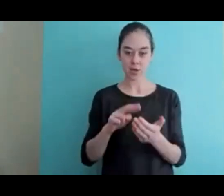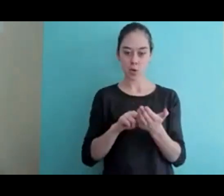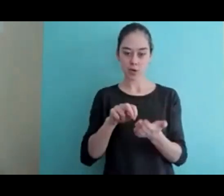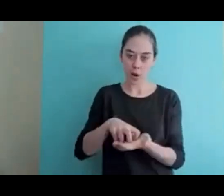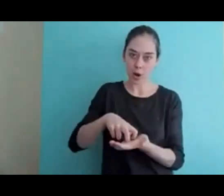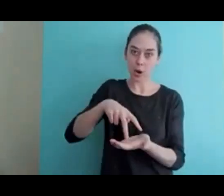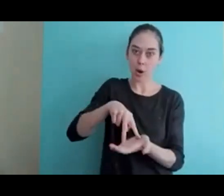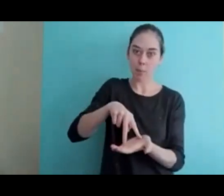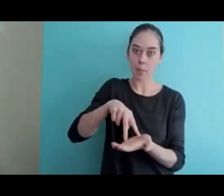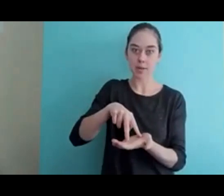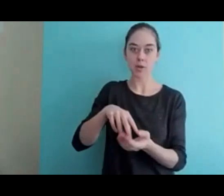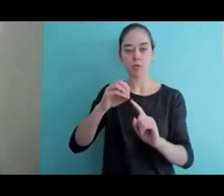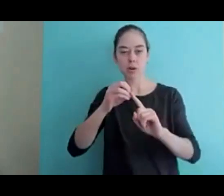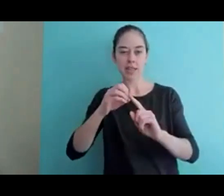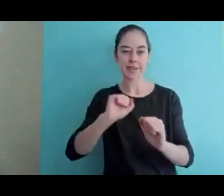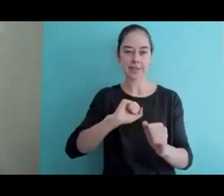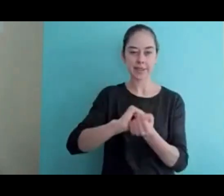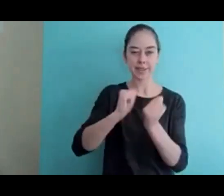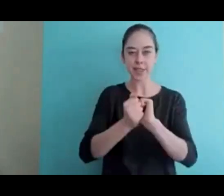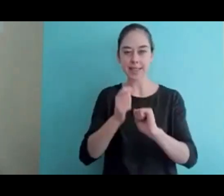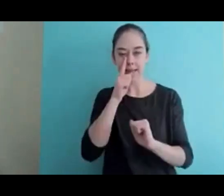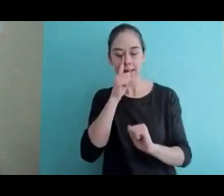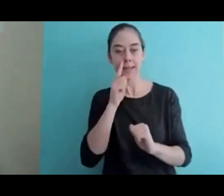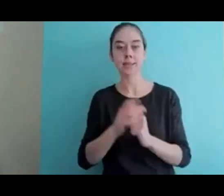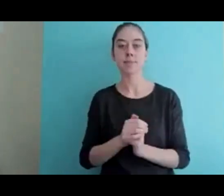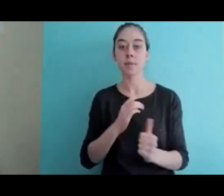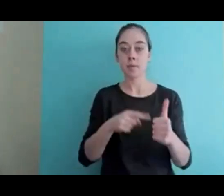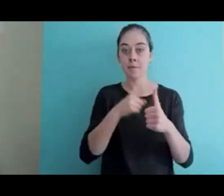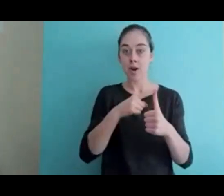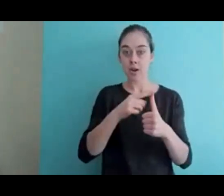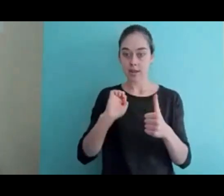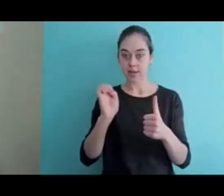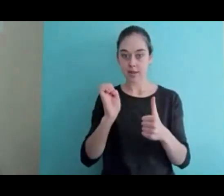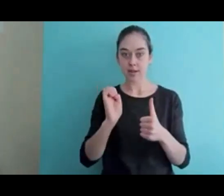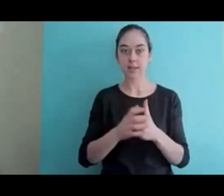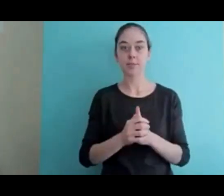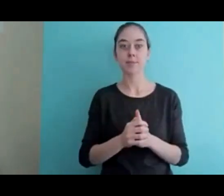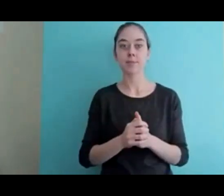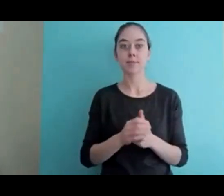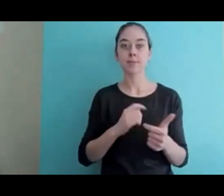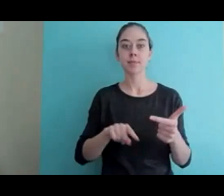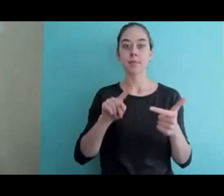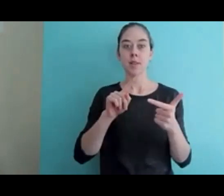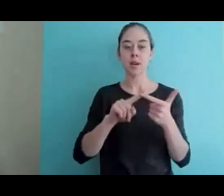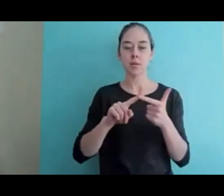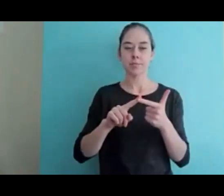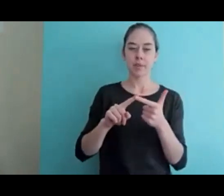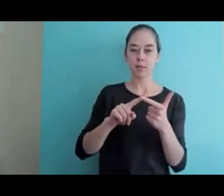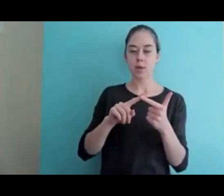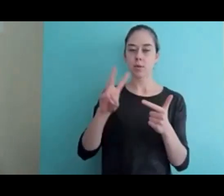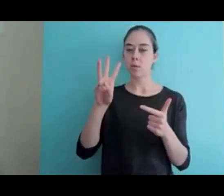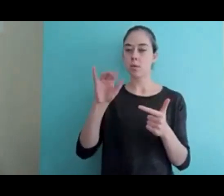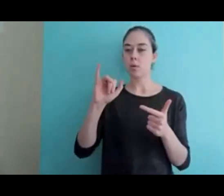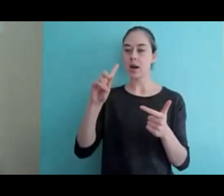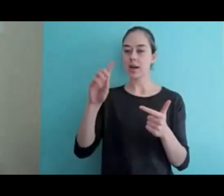left, back down. Left, right, back down. Okay, that's number one. Next one is wide extensions.